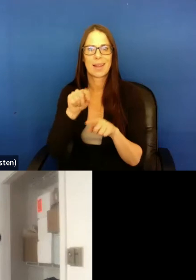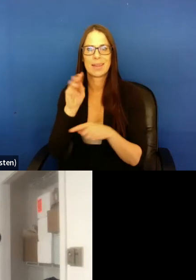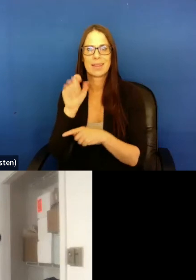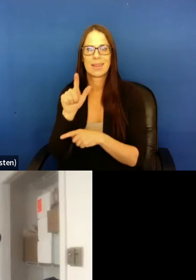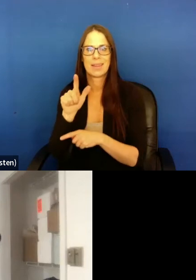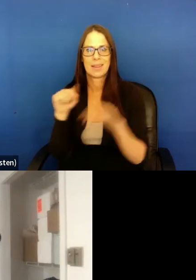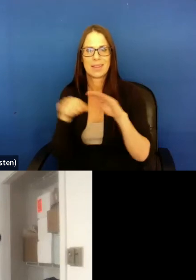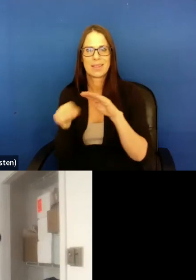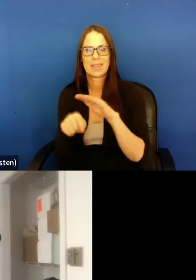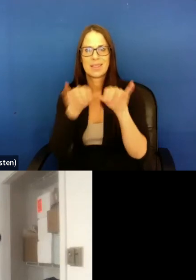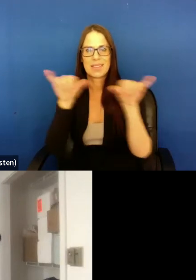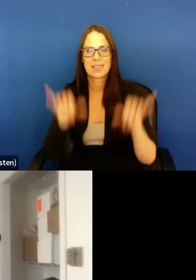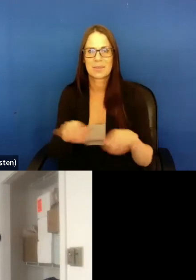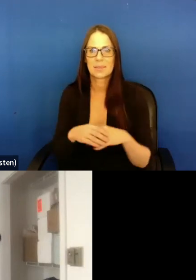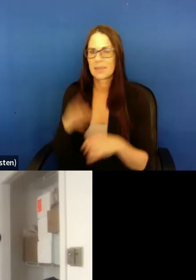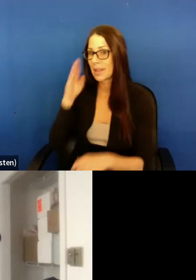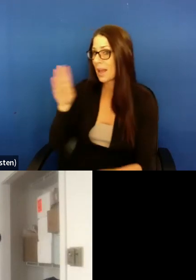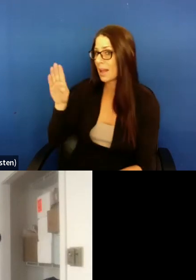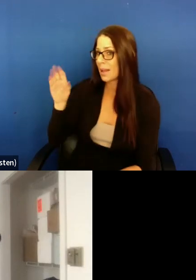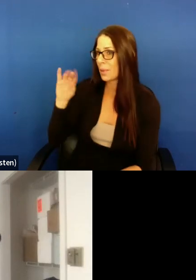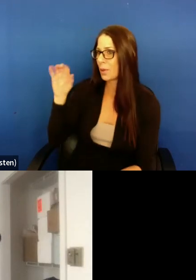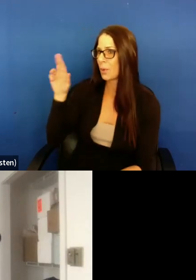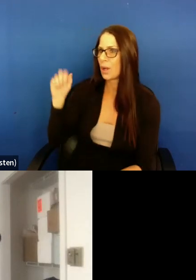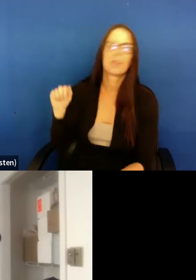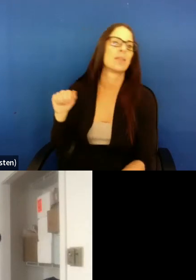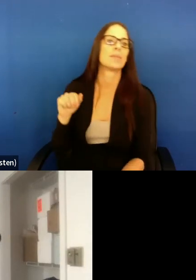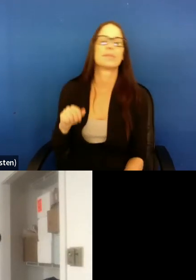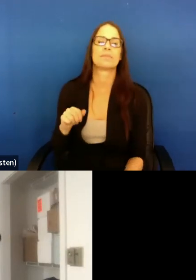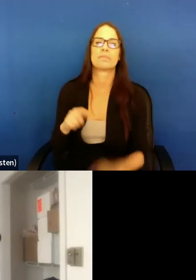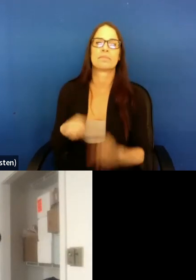Hi, Barbara. I'm curious if people use